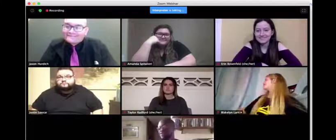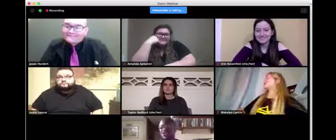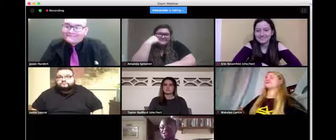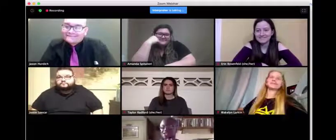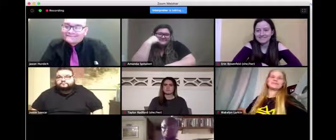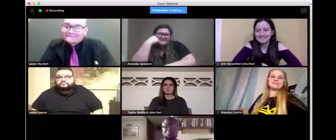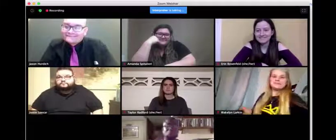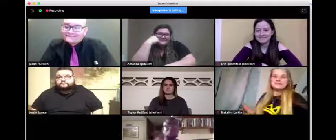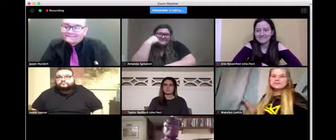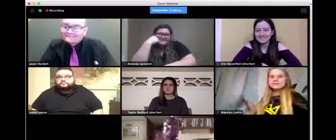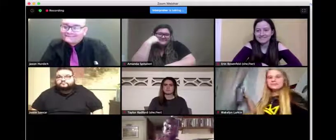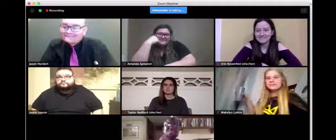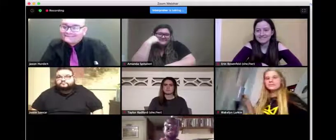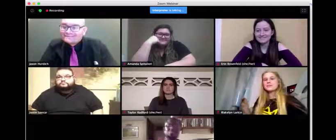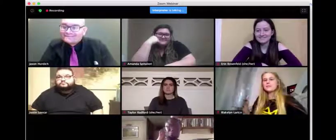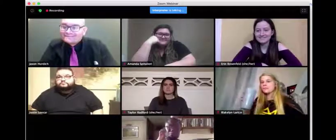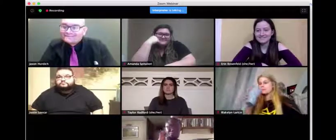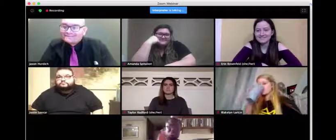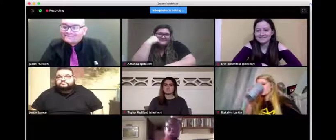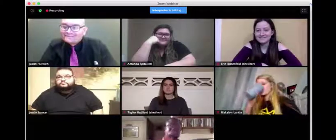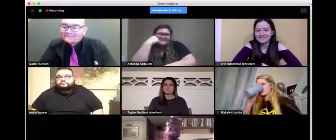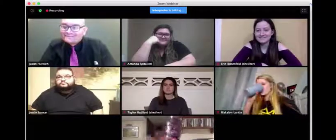Be who you are. Because